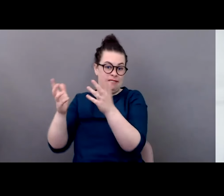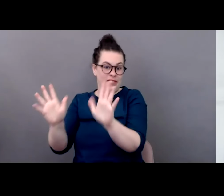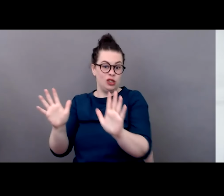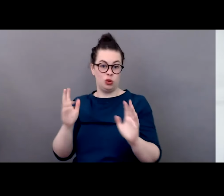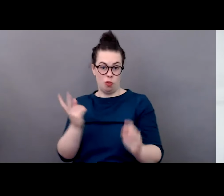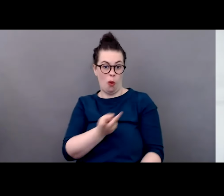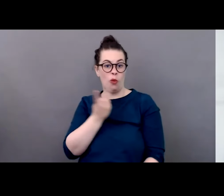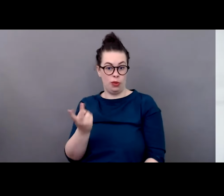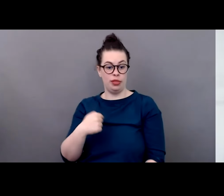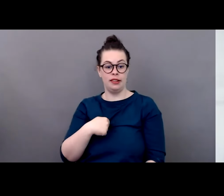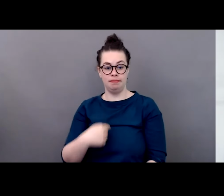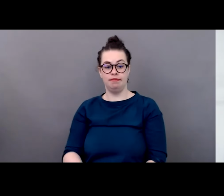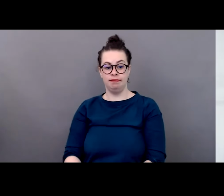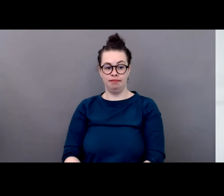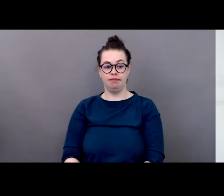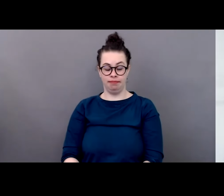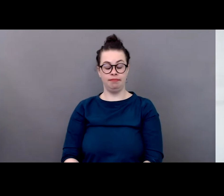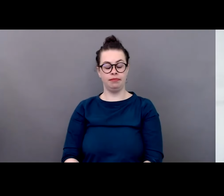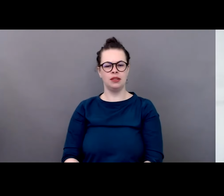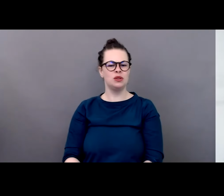So why would you even consider